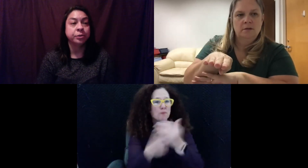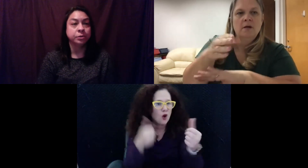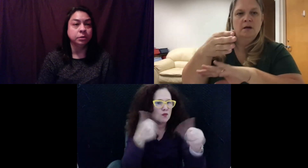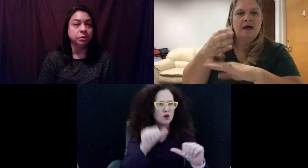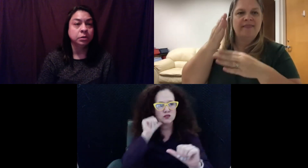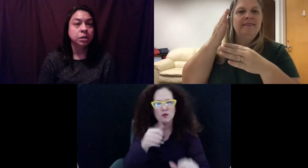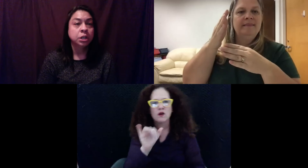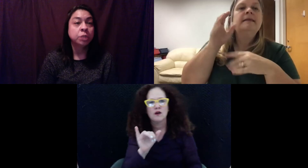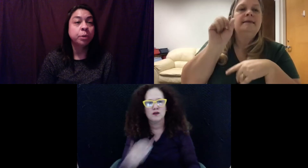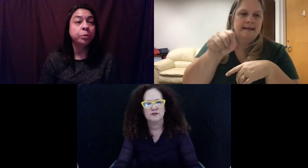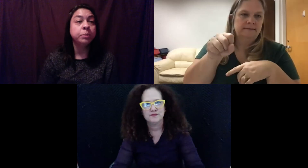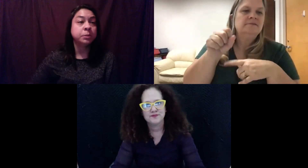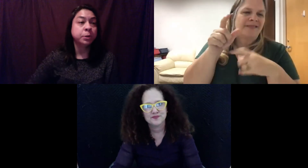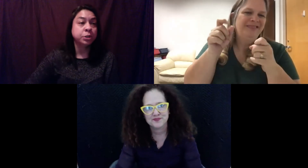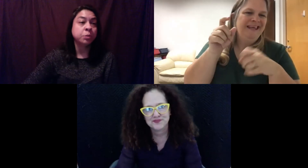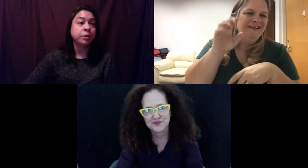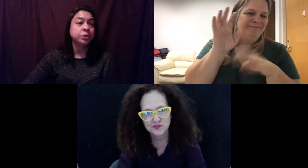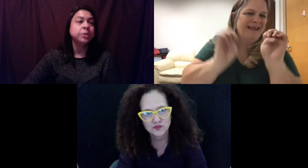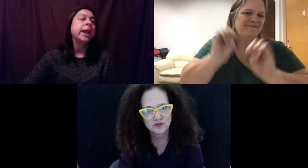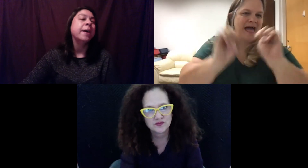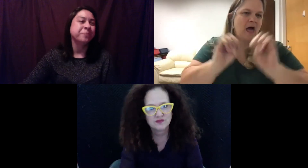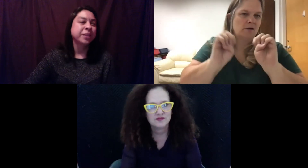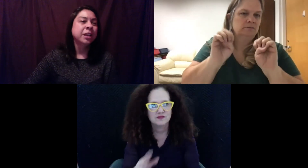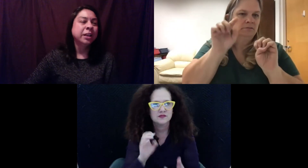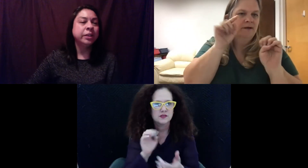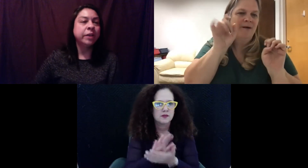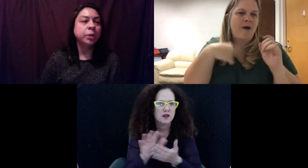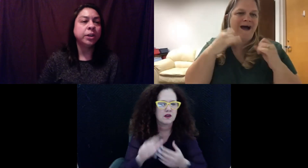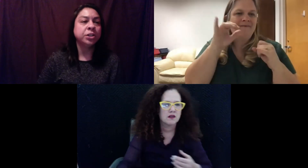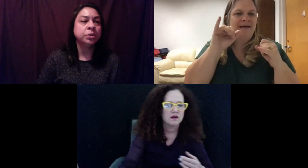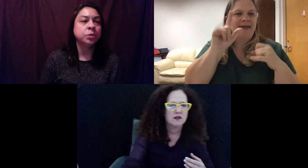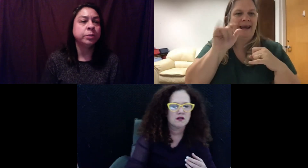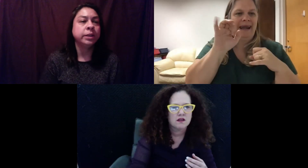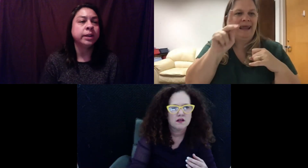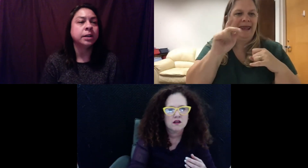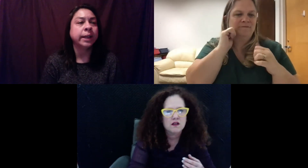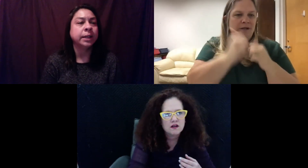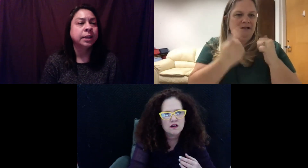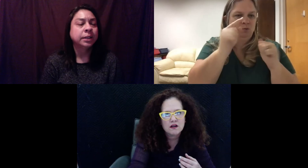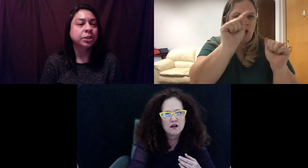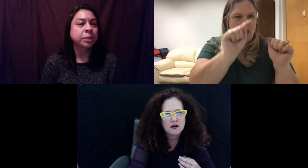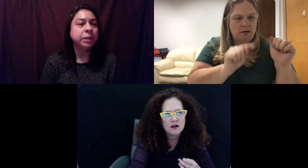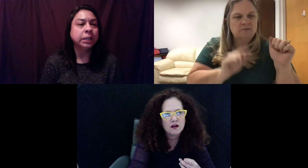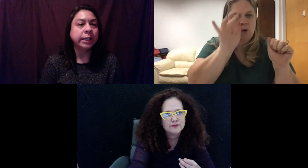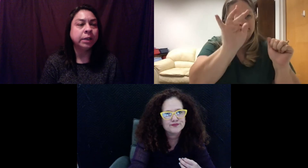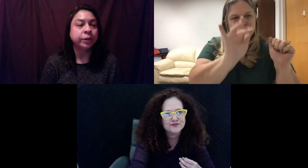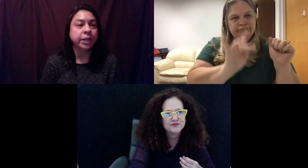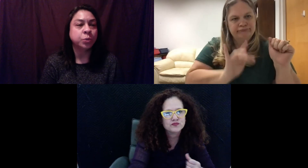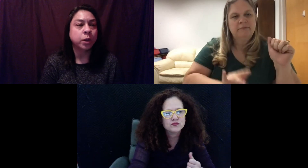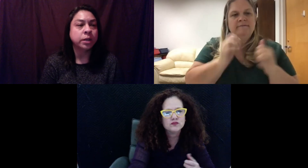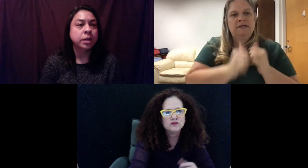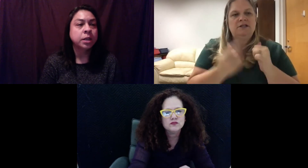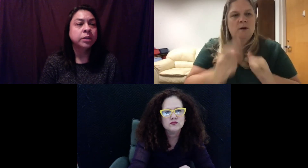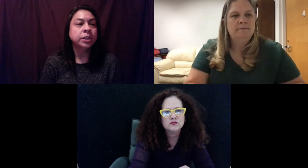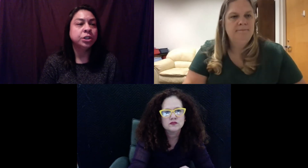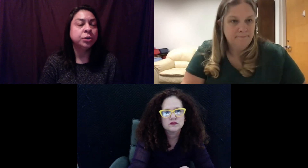afternoon. So both will be posted tomorrow afternoon? Yeah. The evaluations will be there, like, there's gonna be a link for each